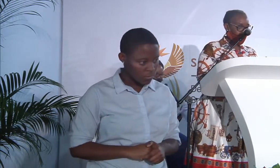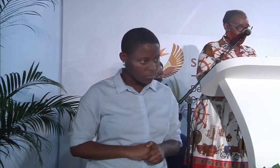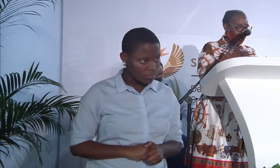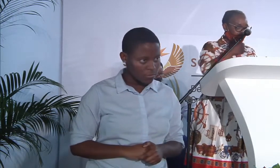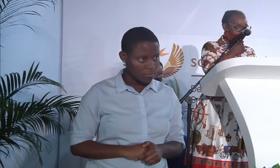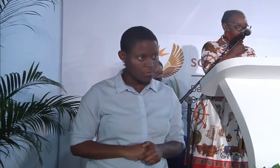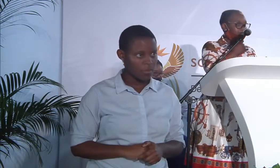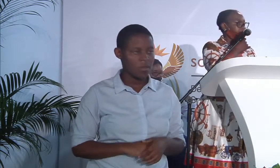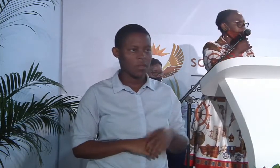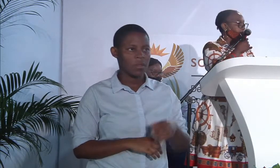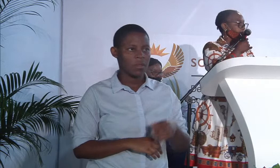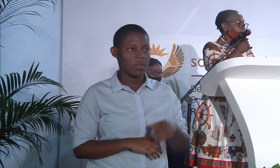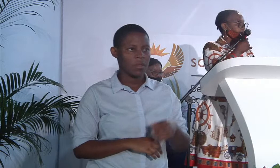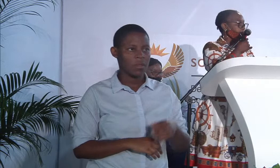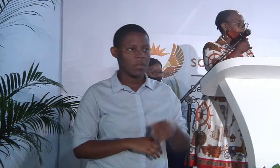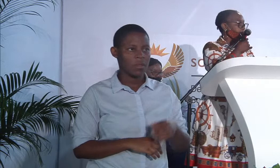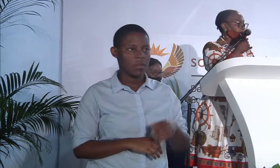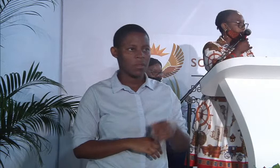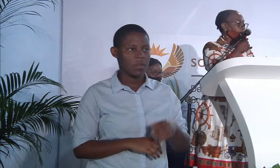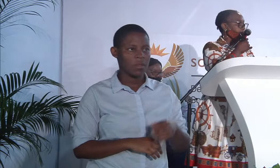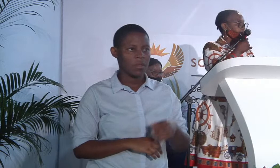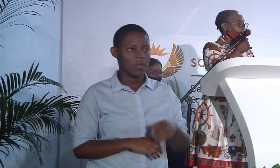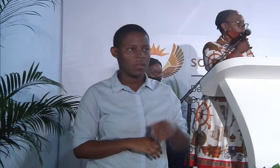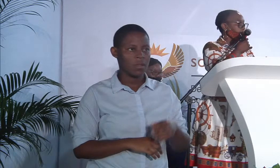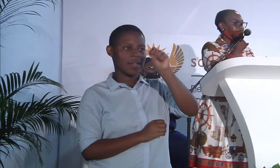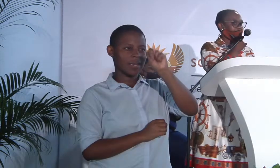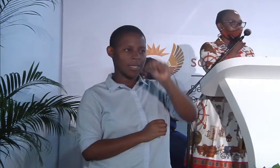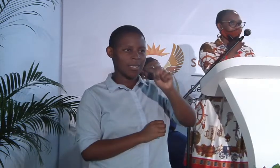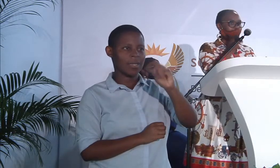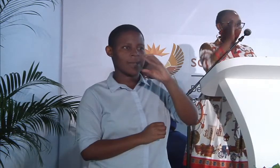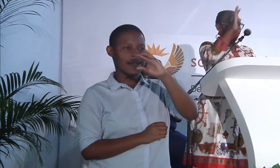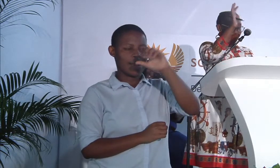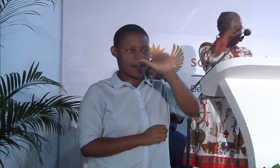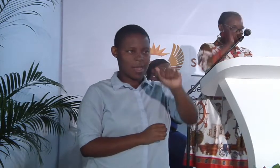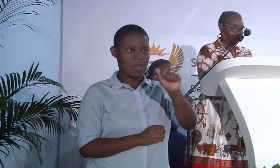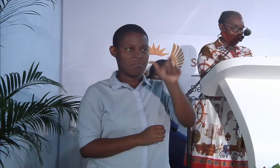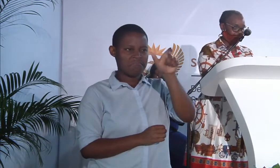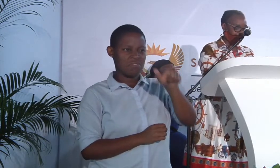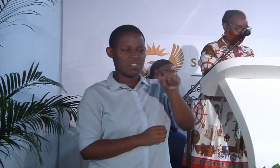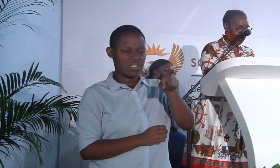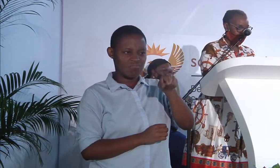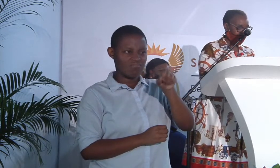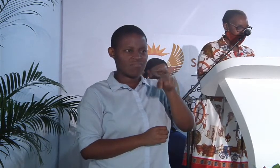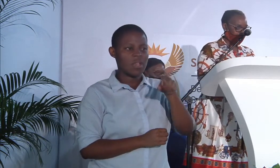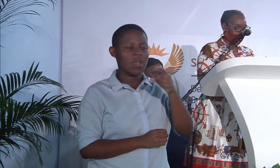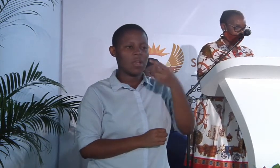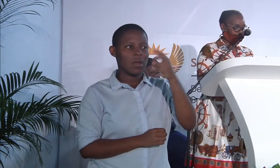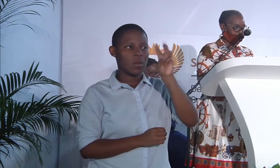Mr. Walter Peterson from Sanka. Are they here? Okay.